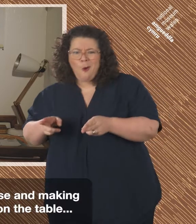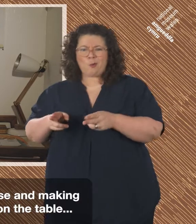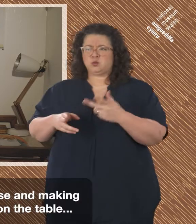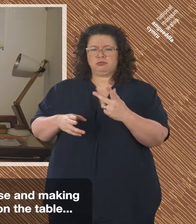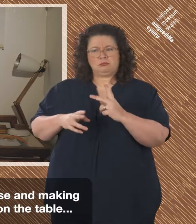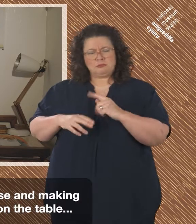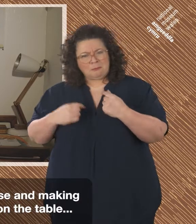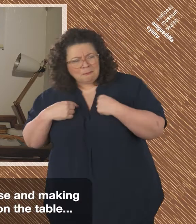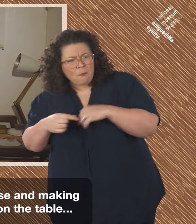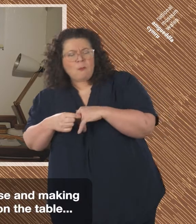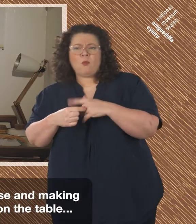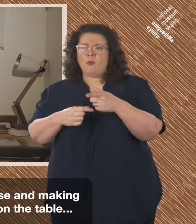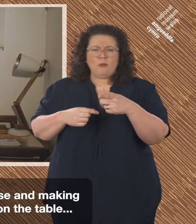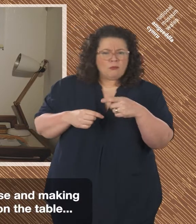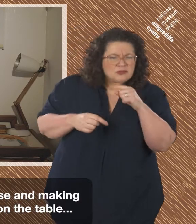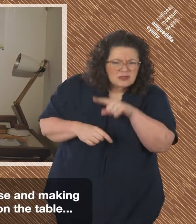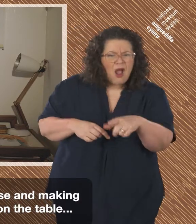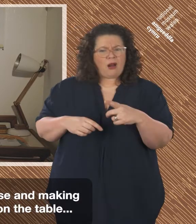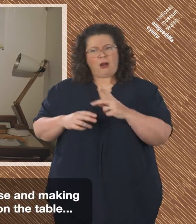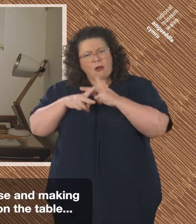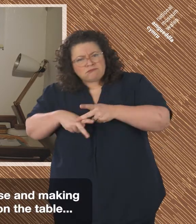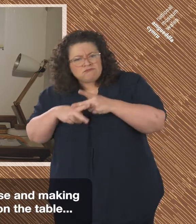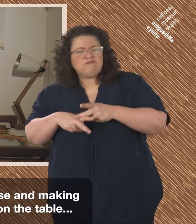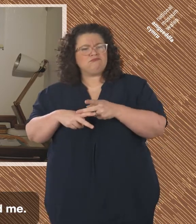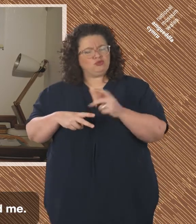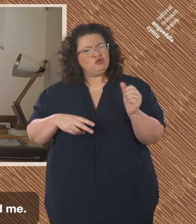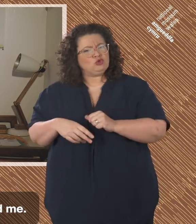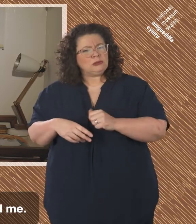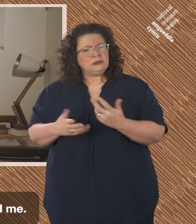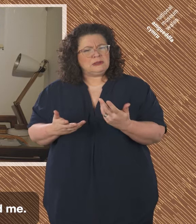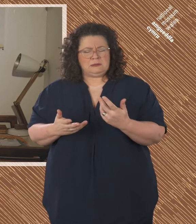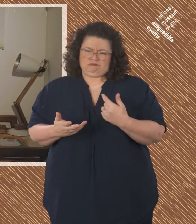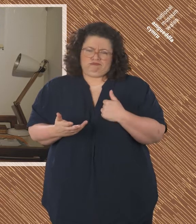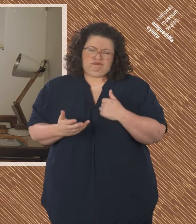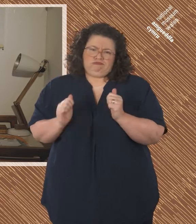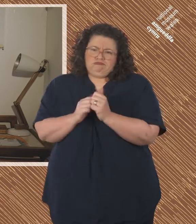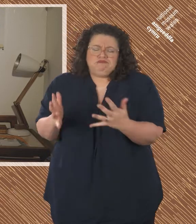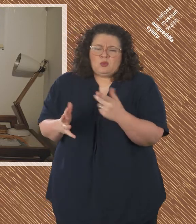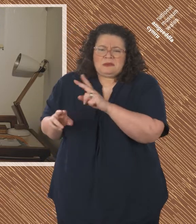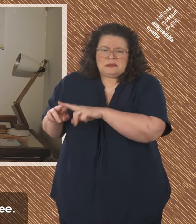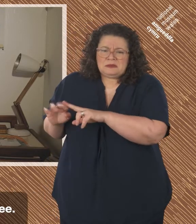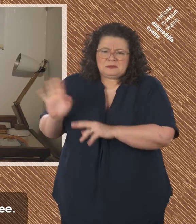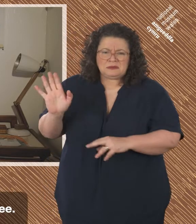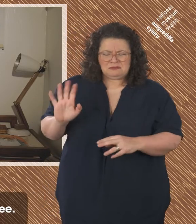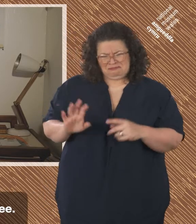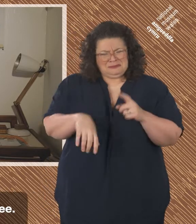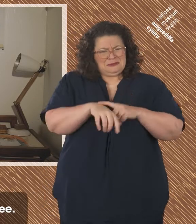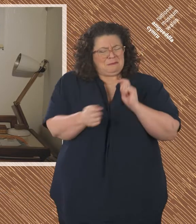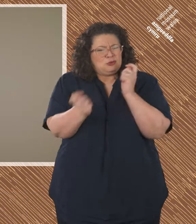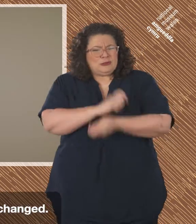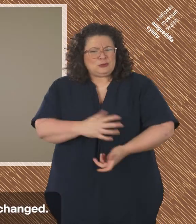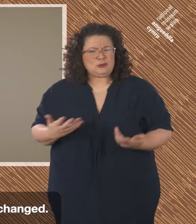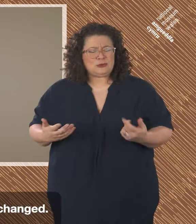Looking after the house and making sure there's supper on the table for dad and me. I don't agree.